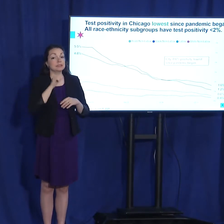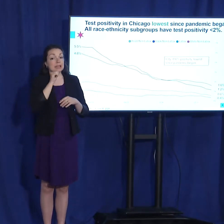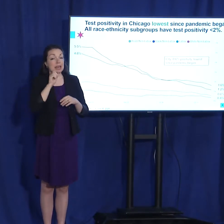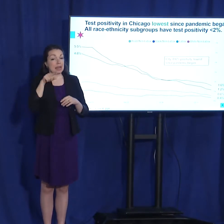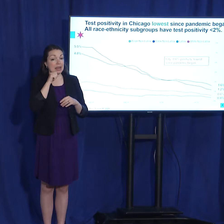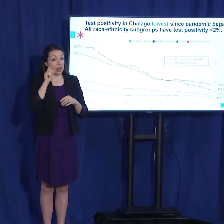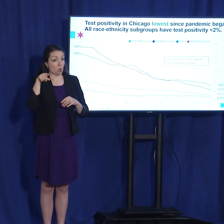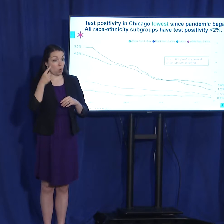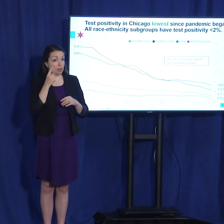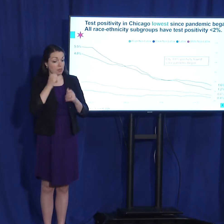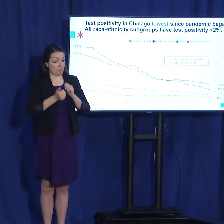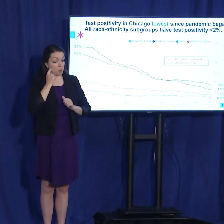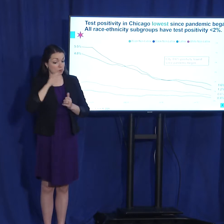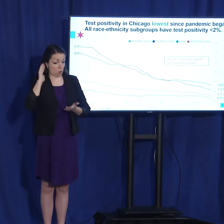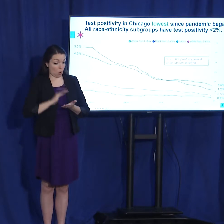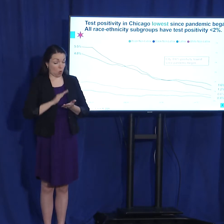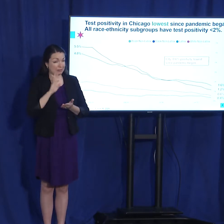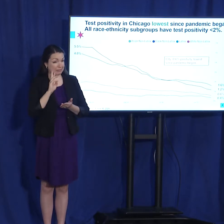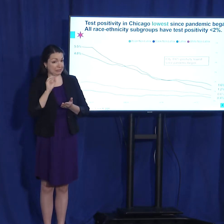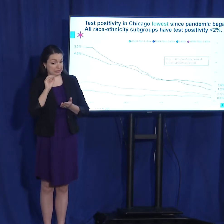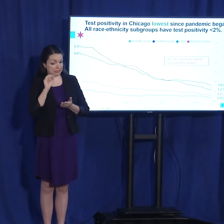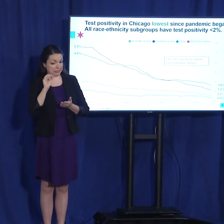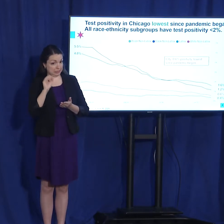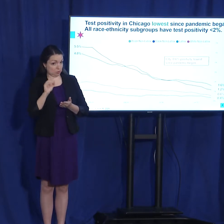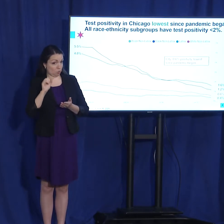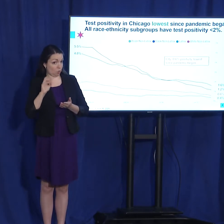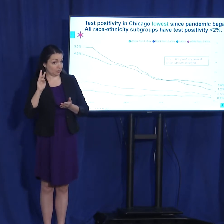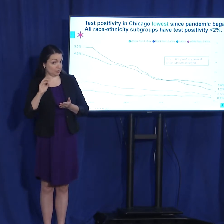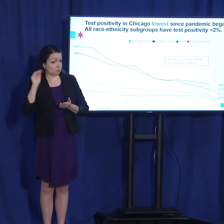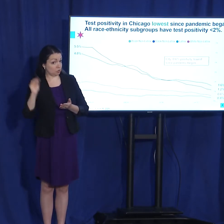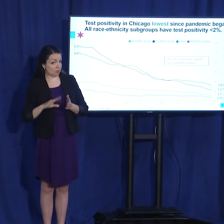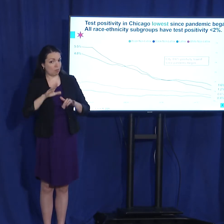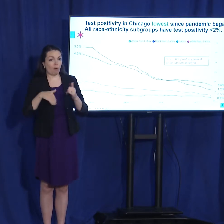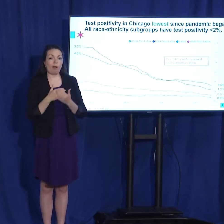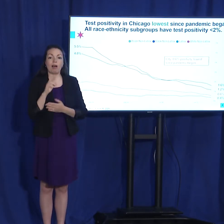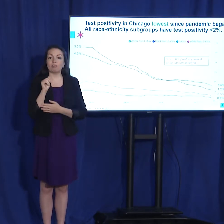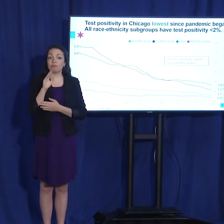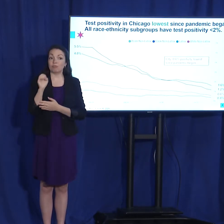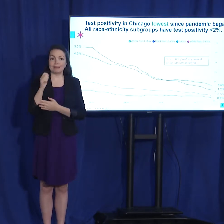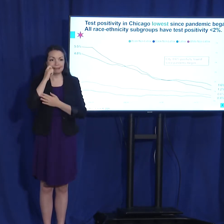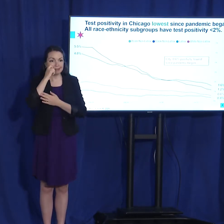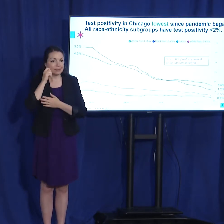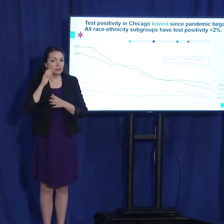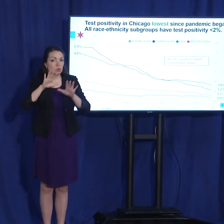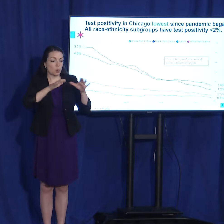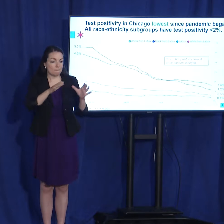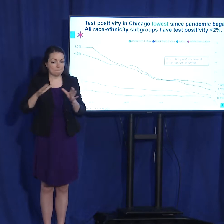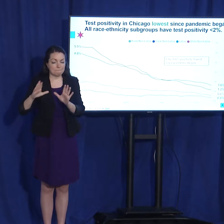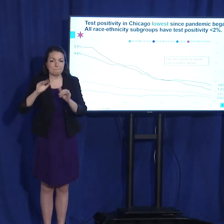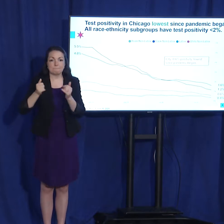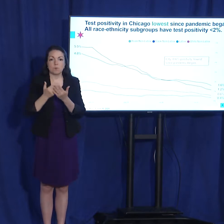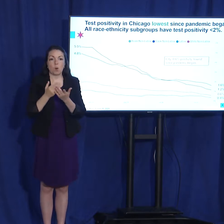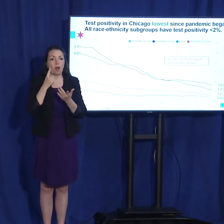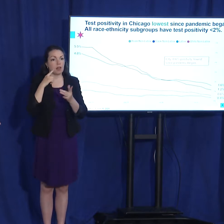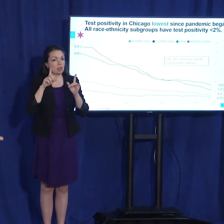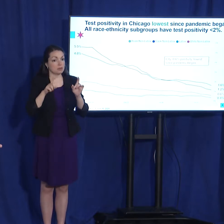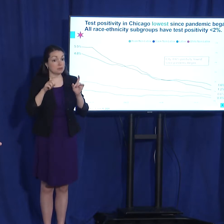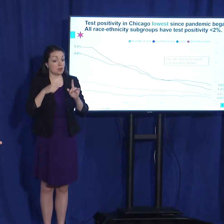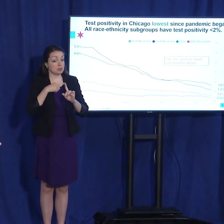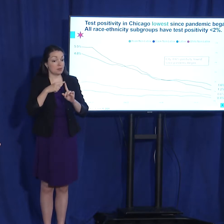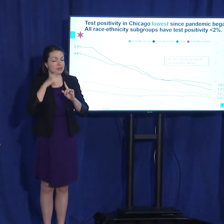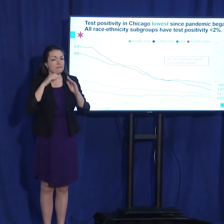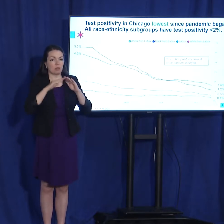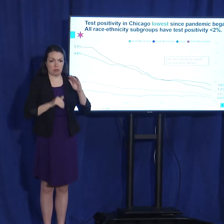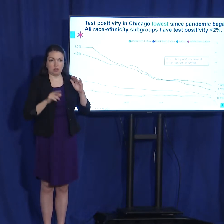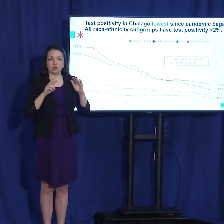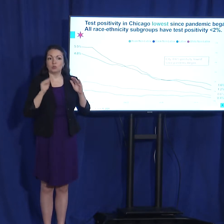lowest since we began, 0.6%. All of our race ethnicity groups in Chicago also have a test positivity less